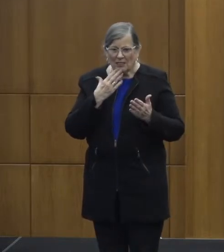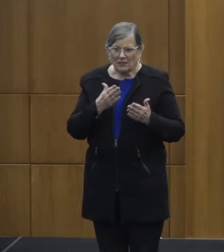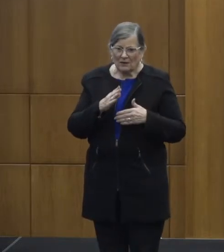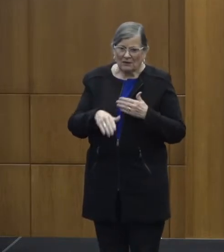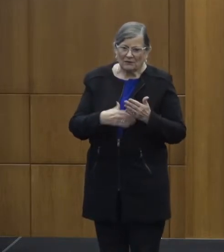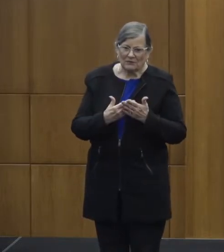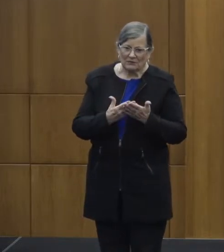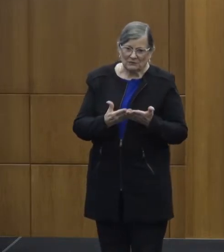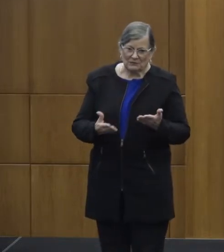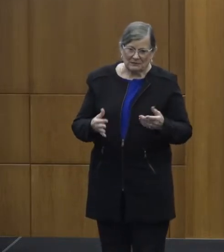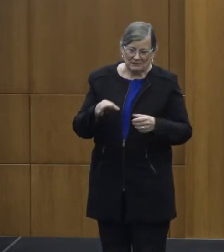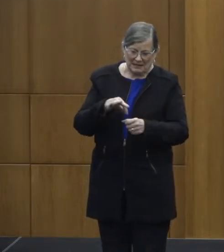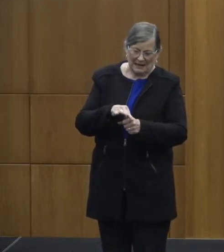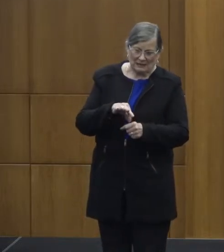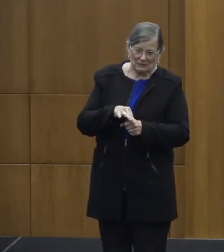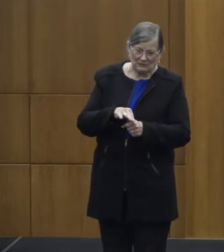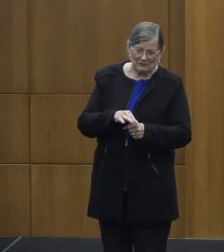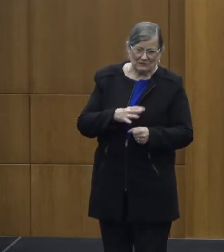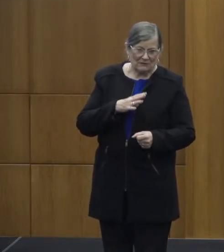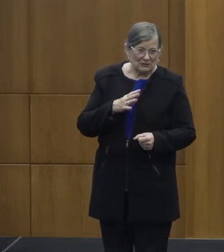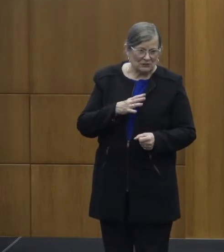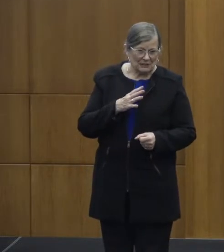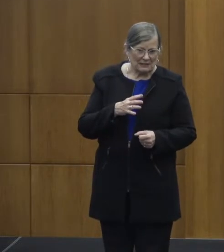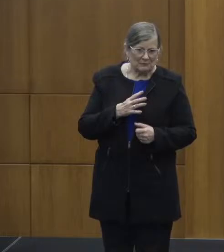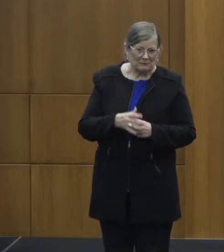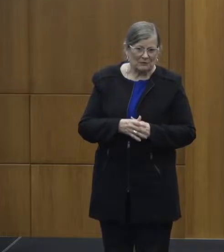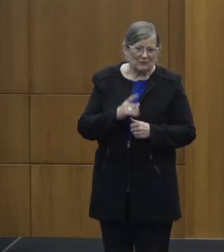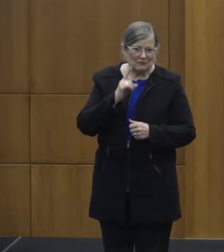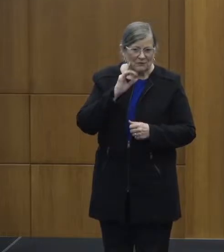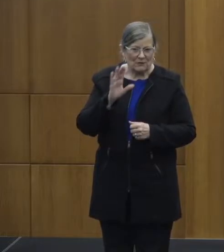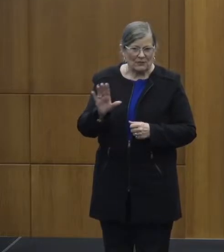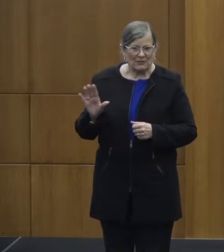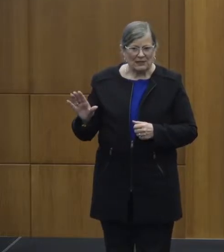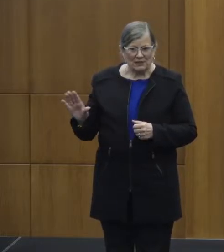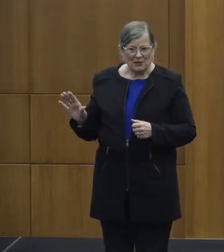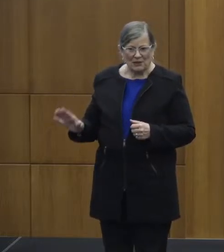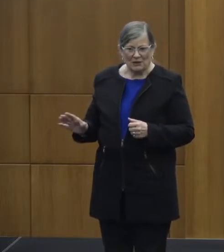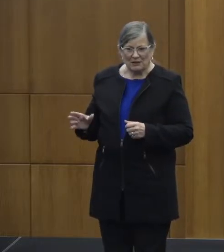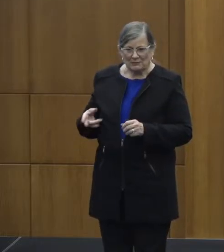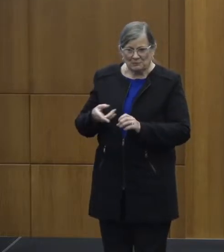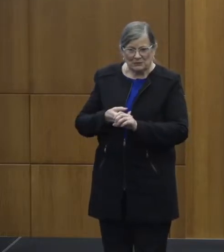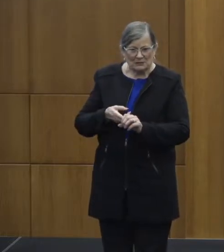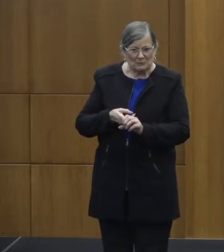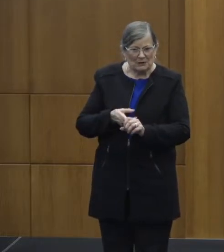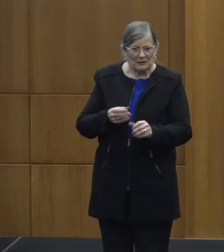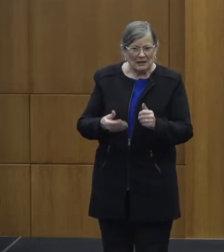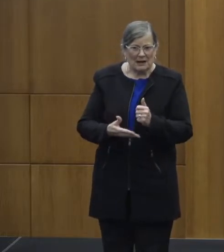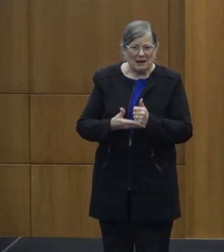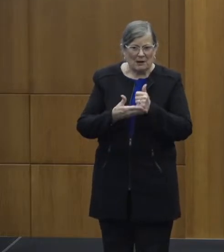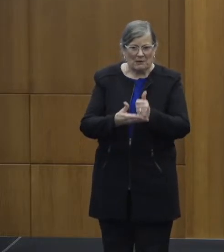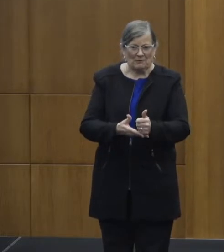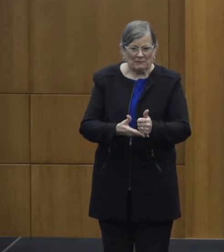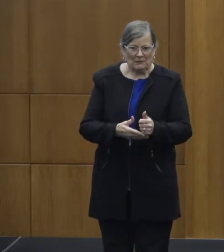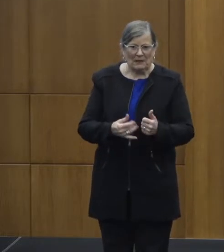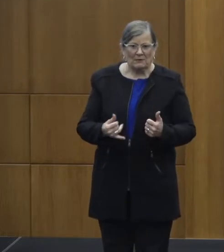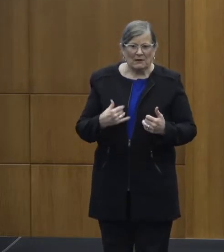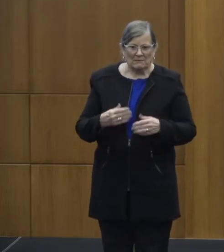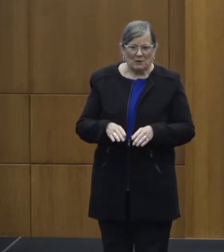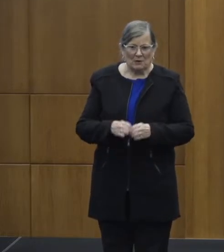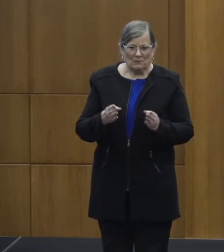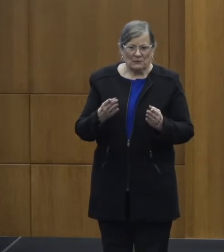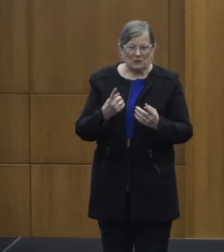election today, and I'd be happy to take your questions. I think we're going to start with questions in the room. Were there